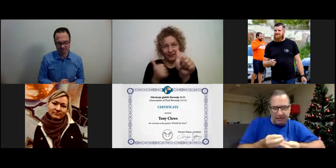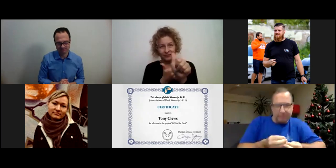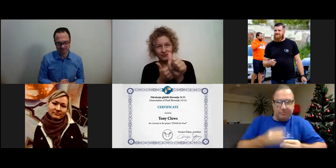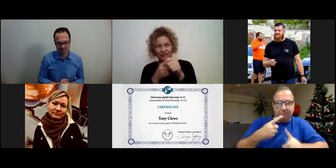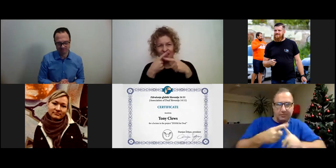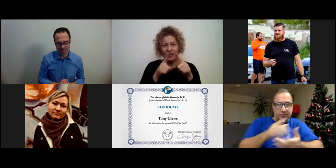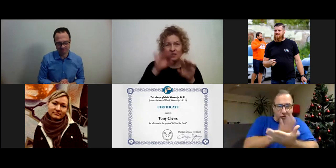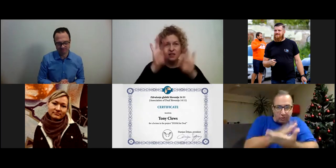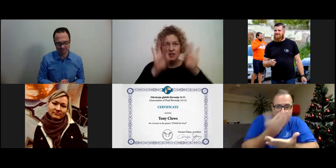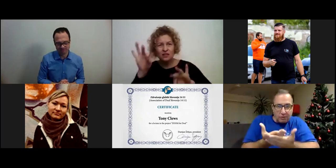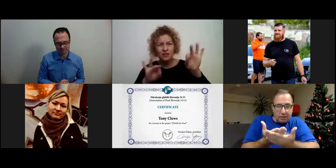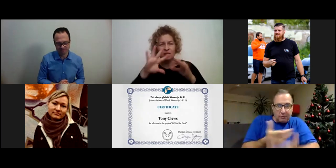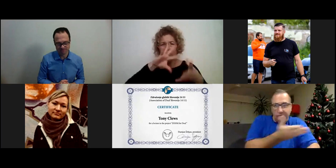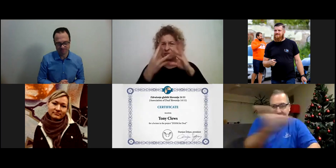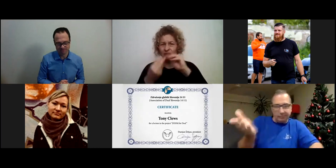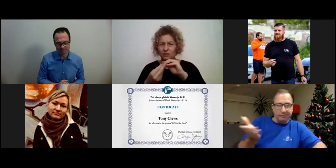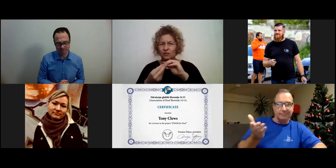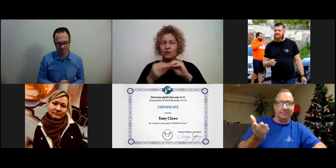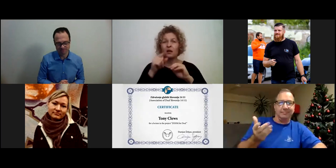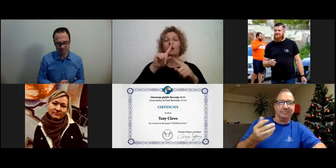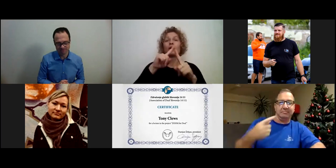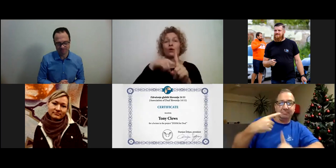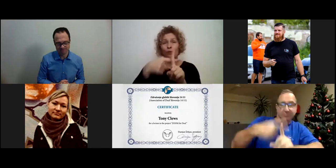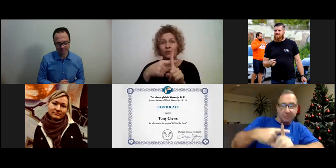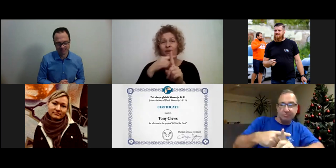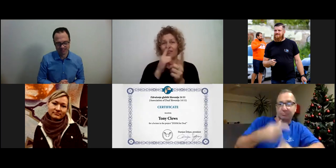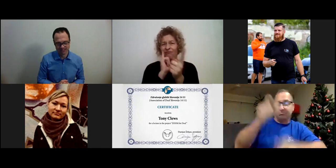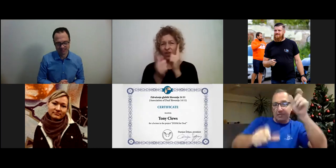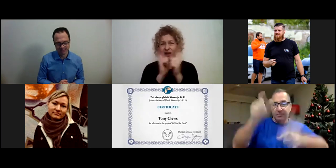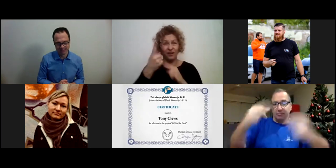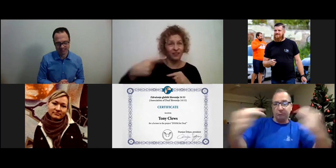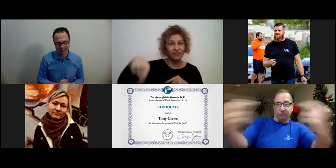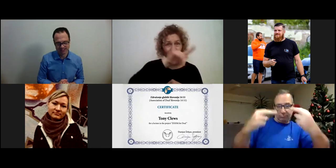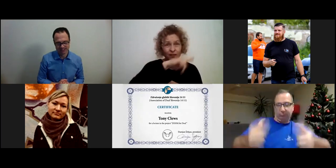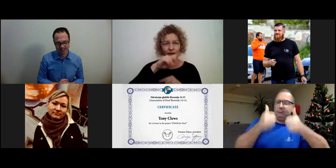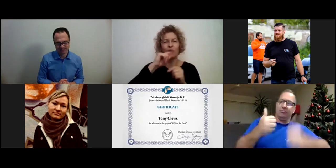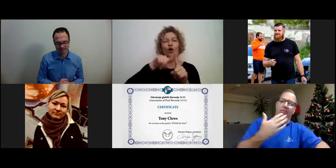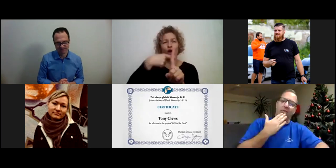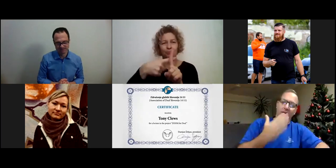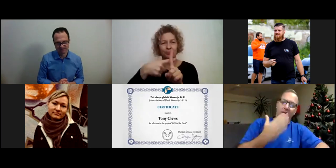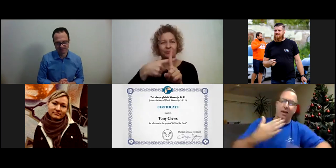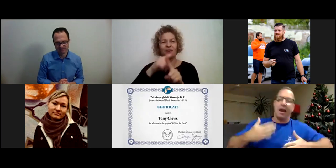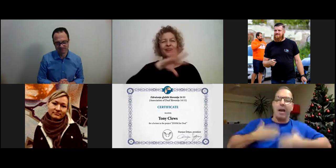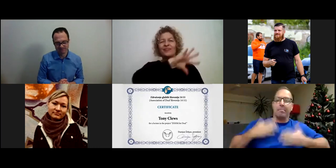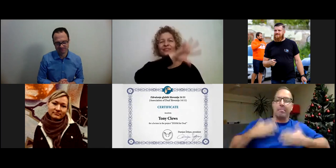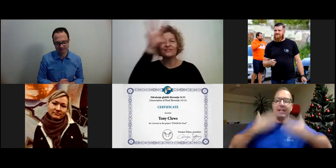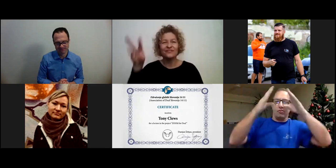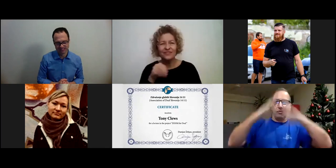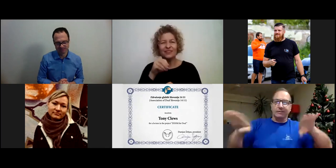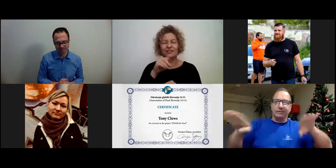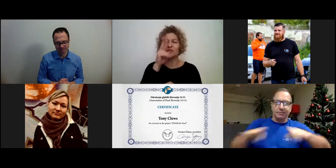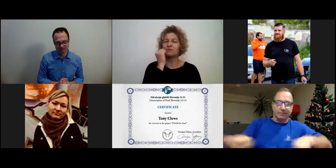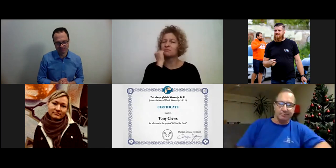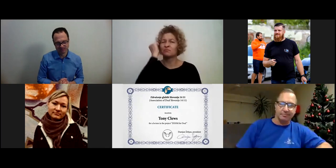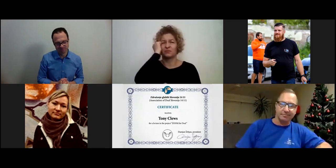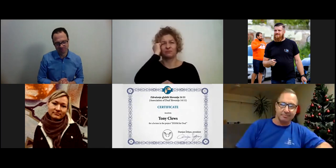team. And also to everyone backstage and to all the interpreters and to all the viewers. Thank you